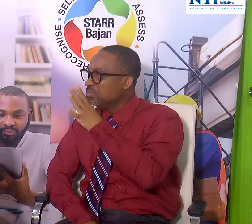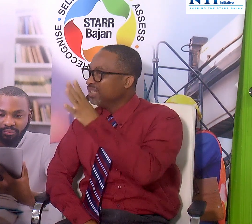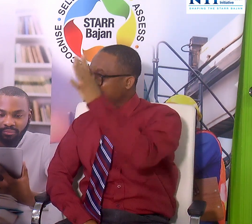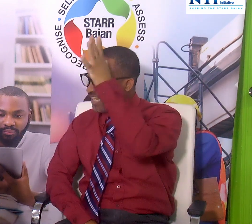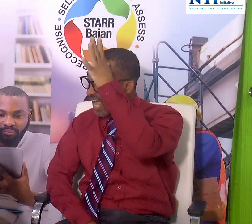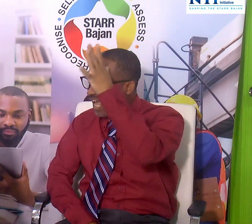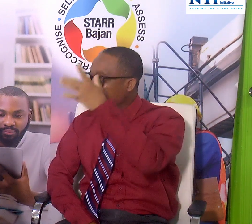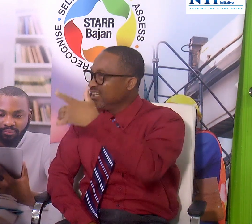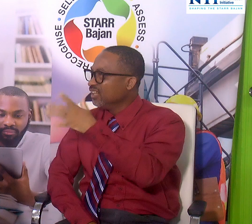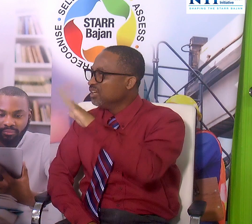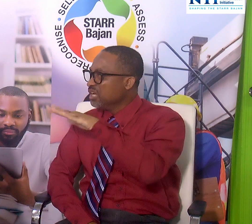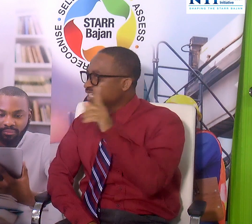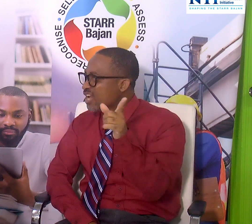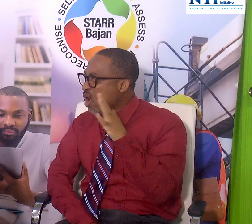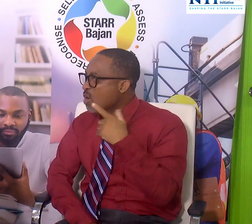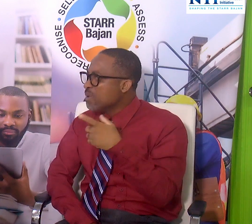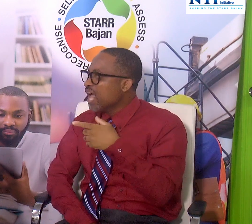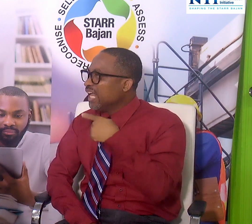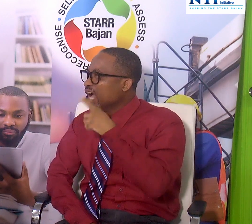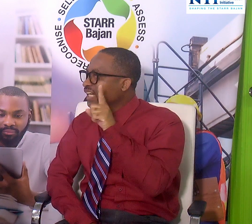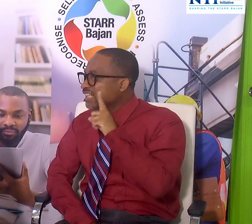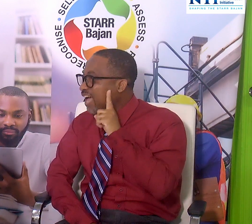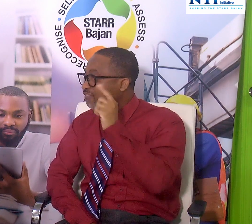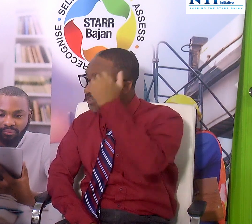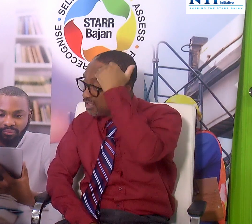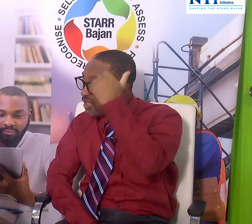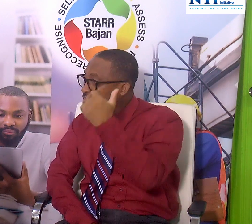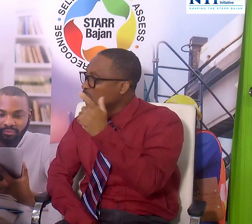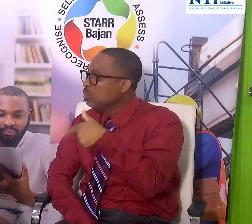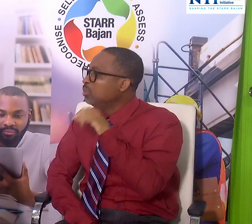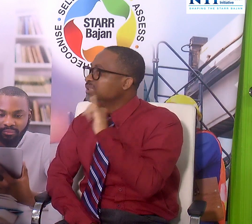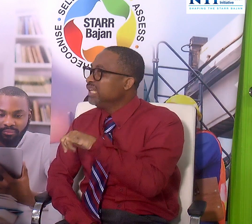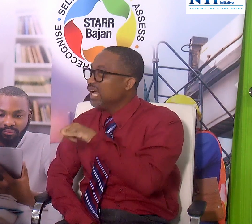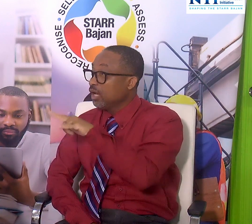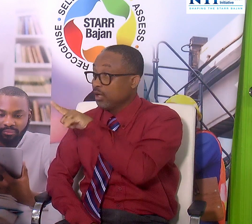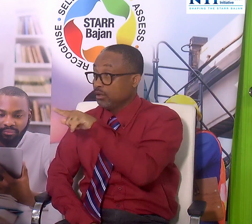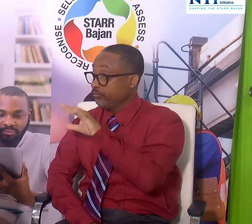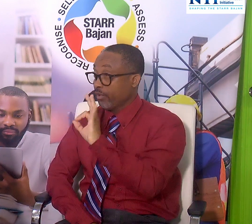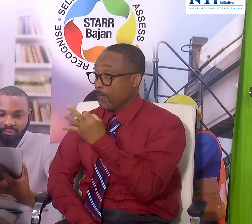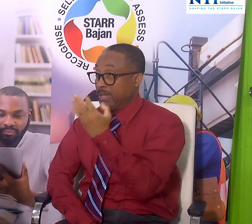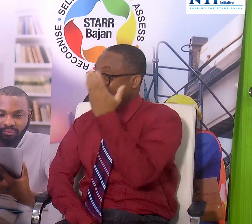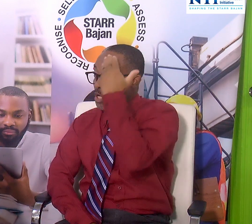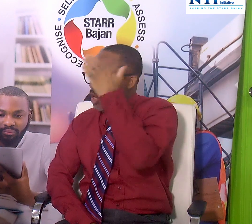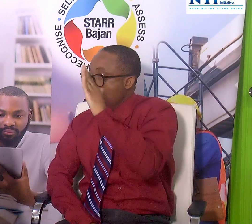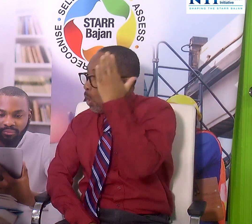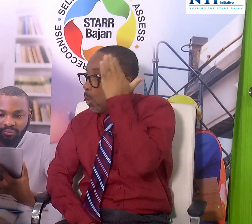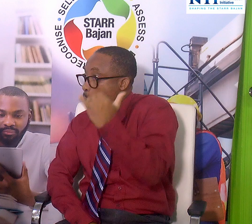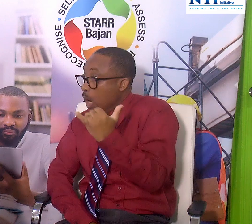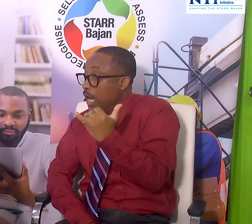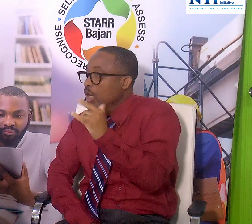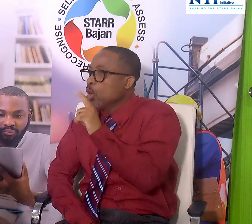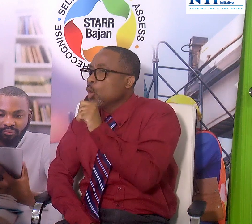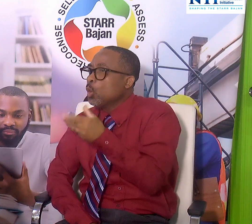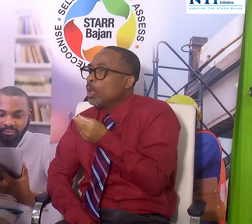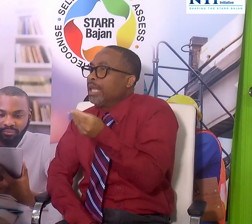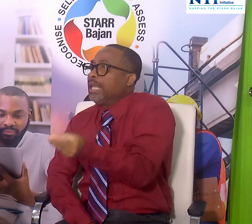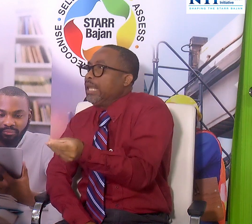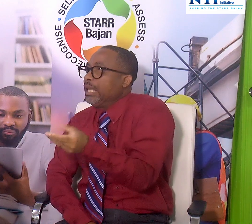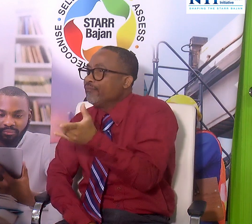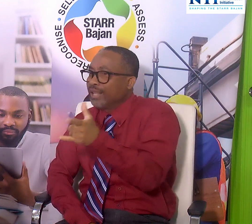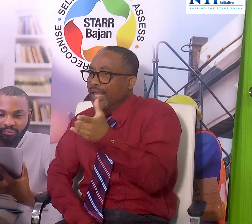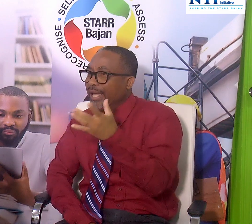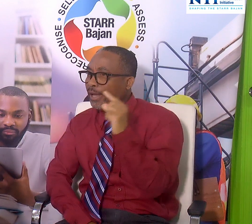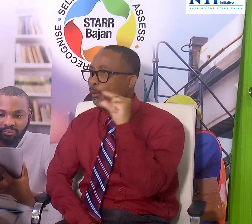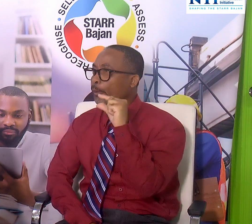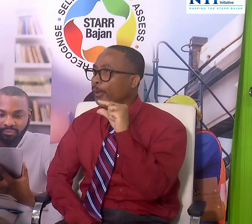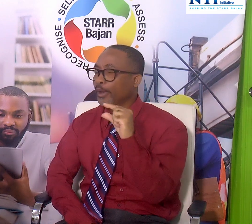I'm proud to be deaf. You know, my parents and different hearing people, you know, will say the word dumb, but people